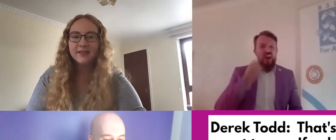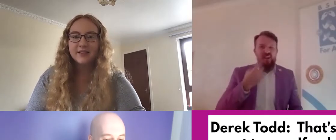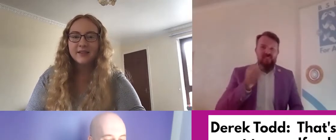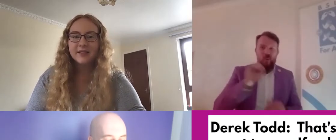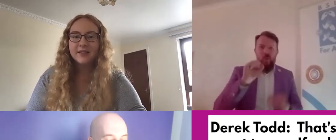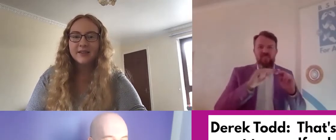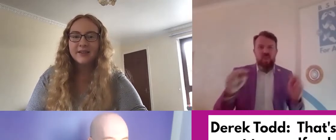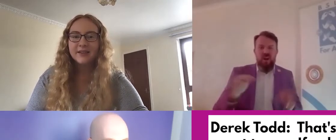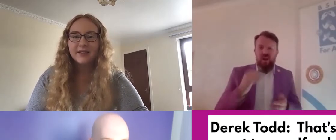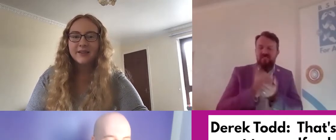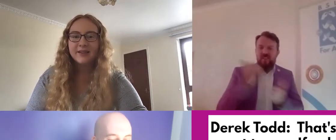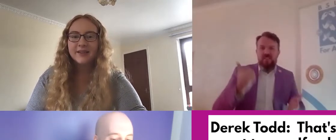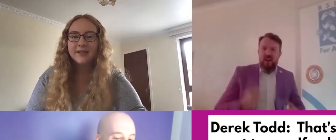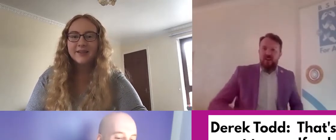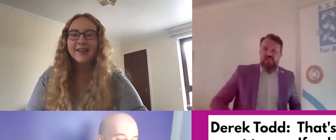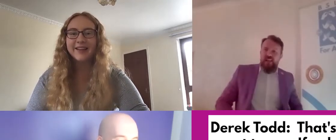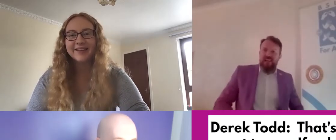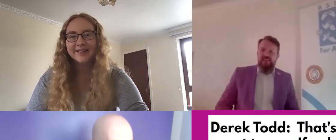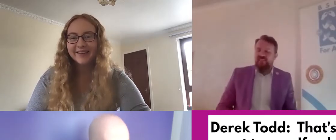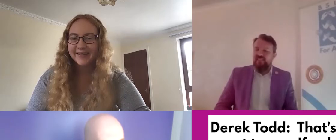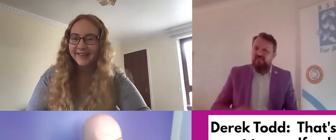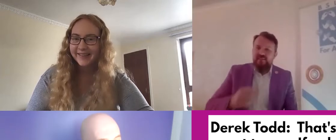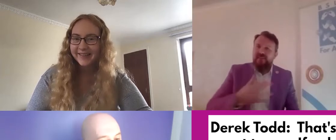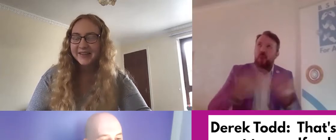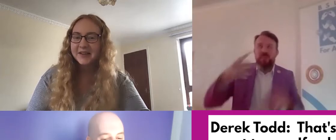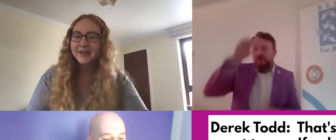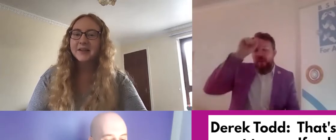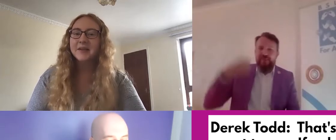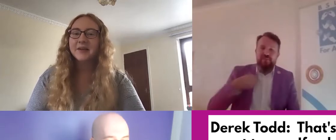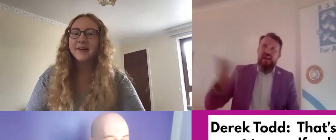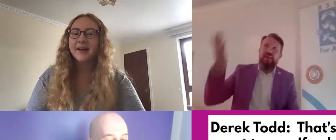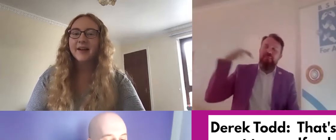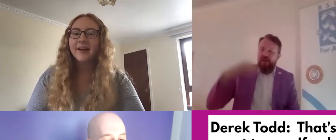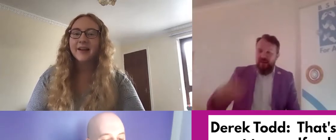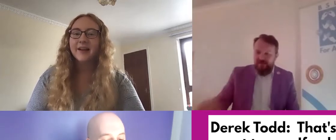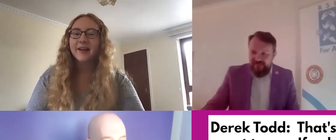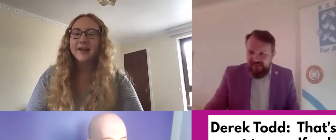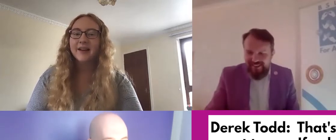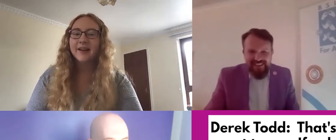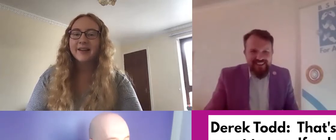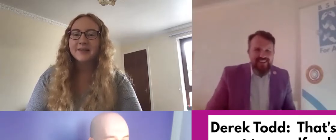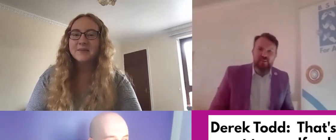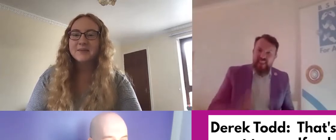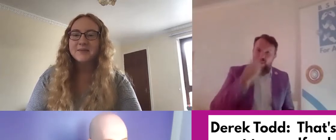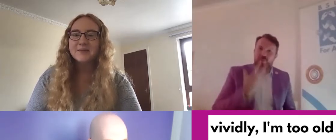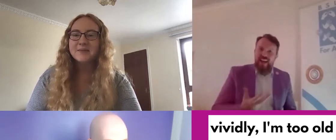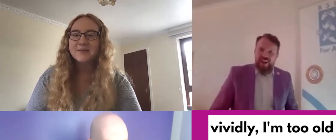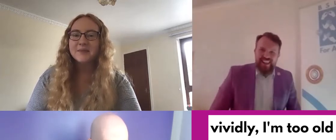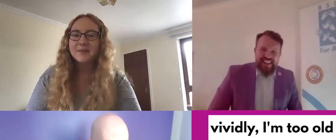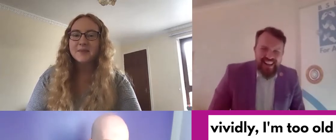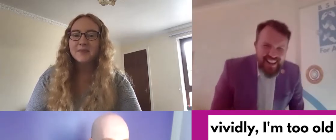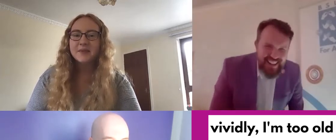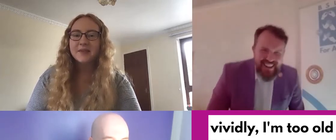Oh, that's great to see. Oh, if only to be young again, you know, run a flat. That's the only worries you've got. I remember those days